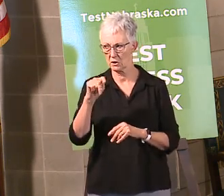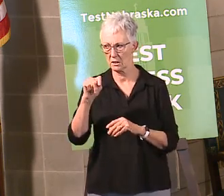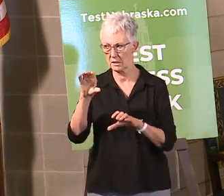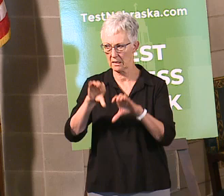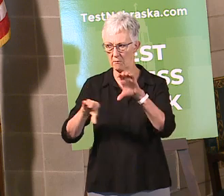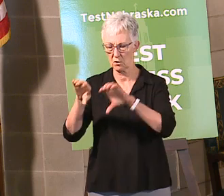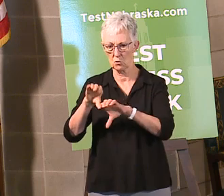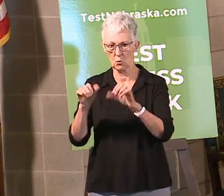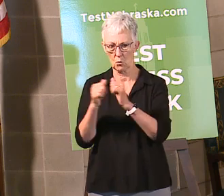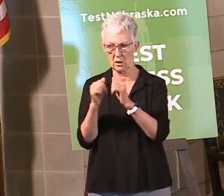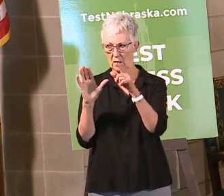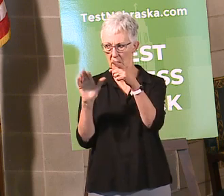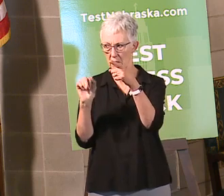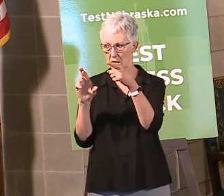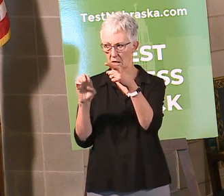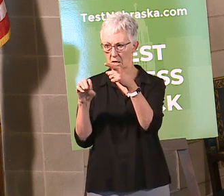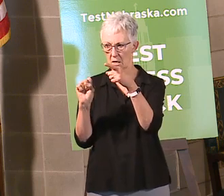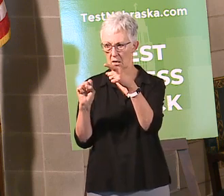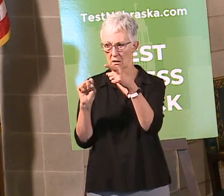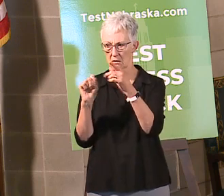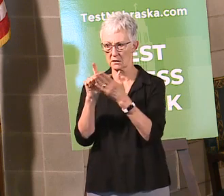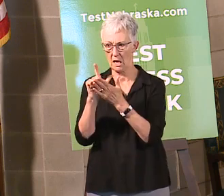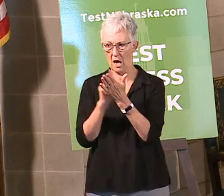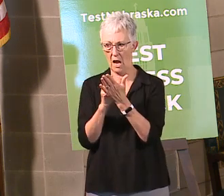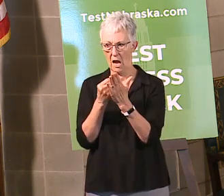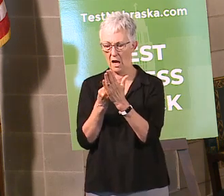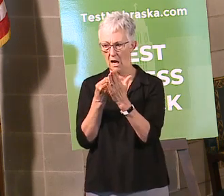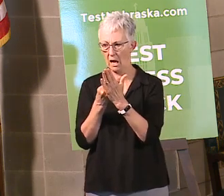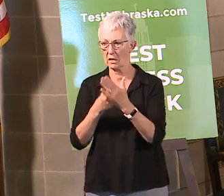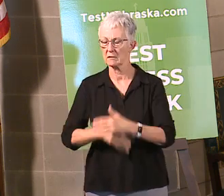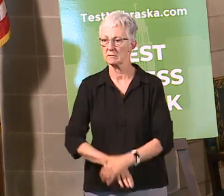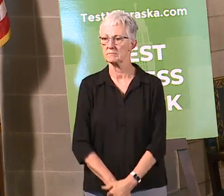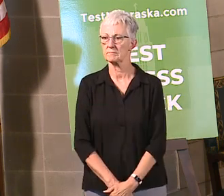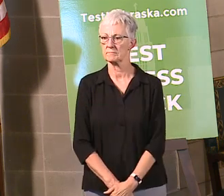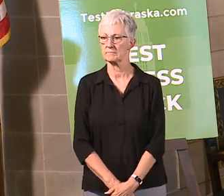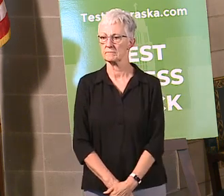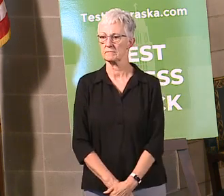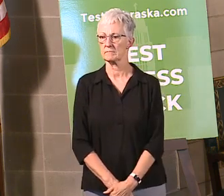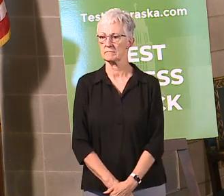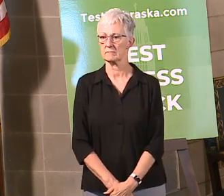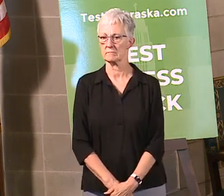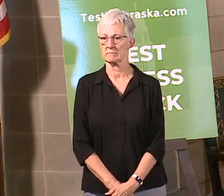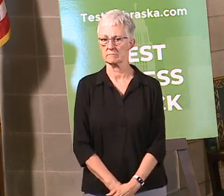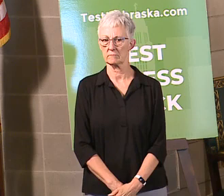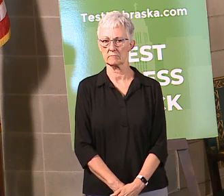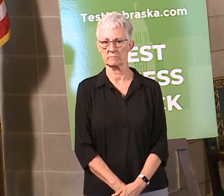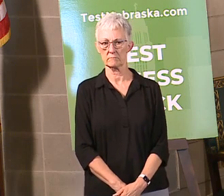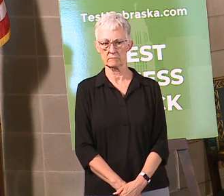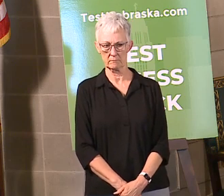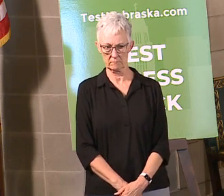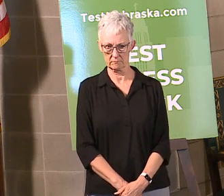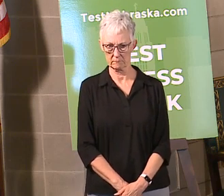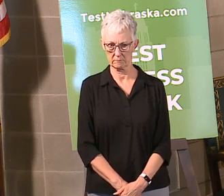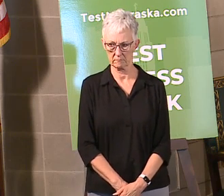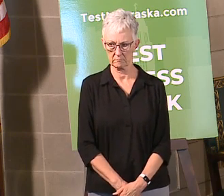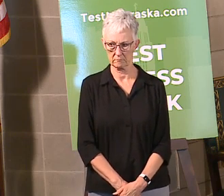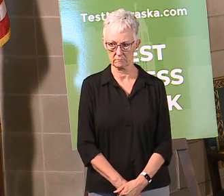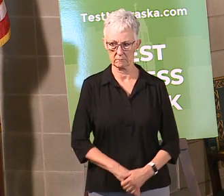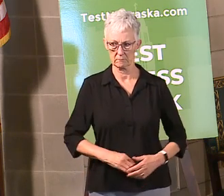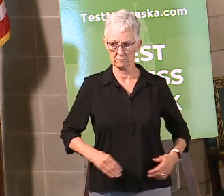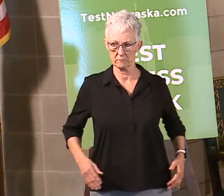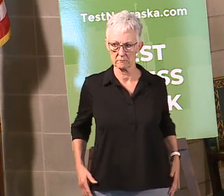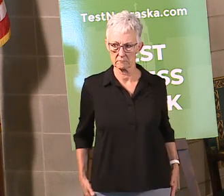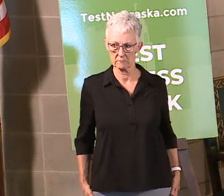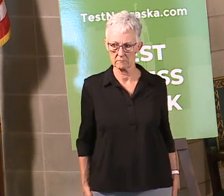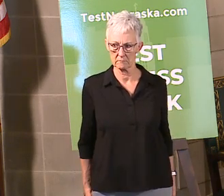money? One more question. In regards to Yeah. Test Nebraska, do you have an overall number of how many tests have